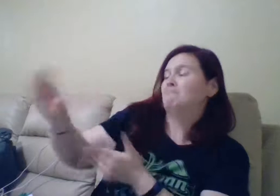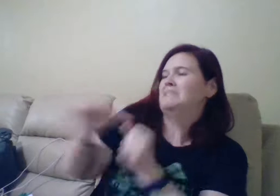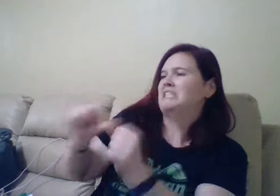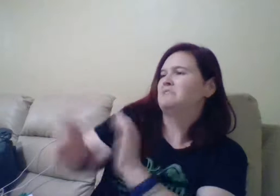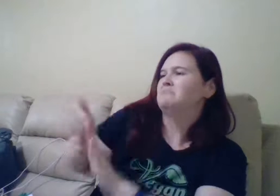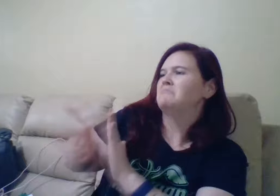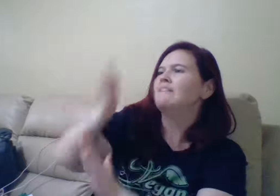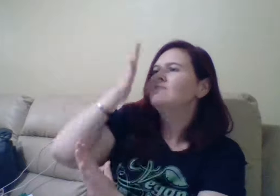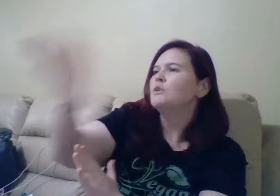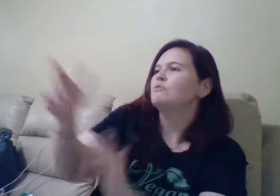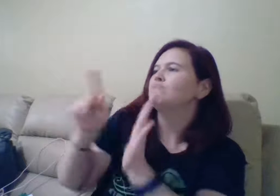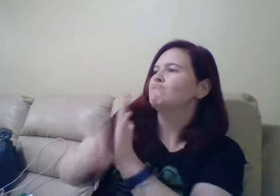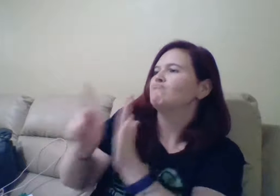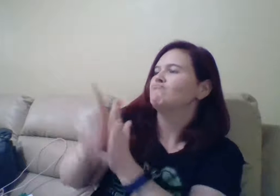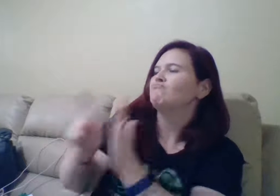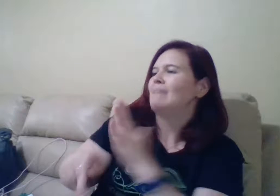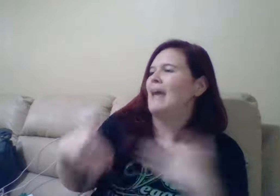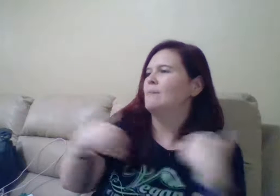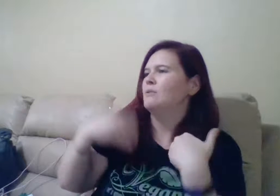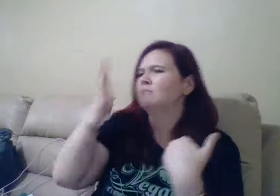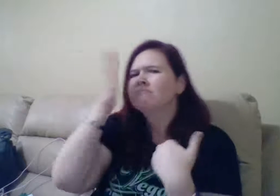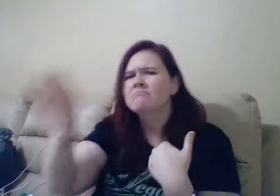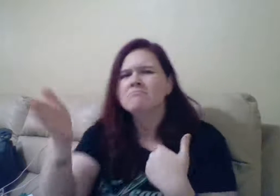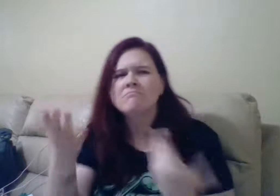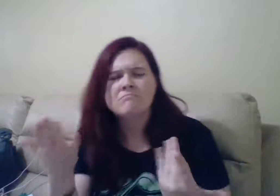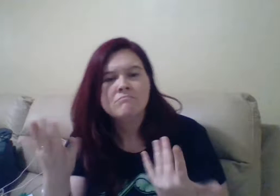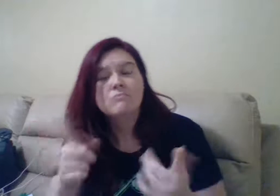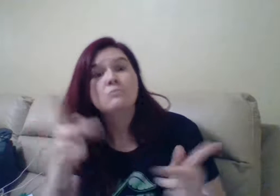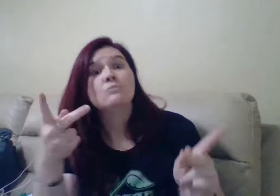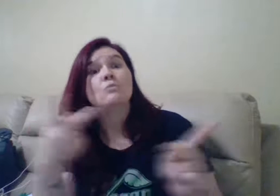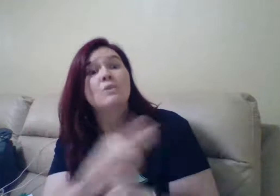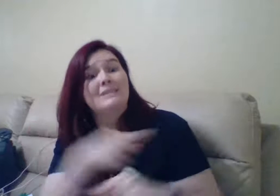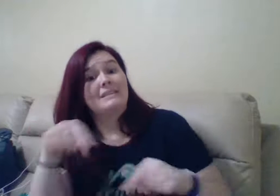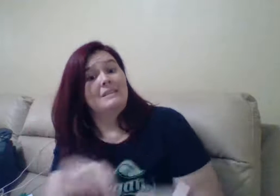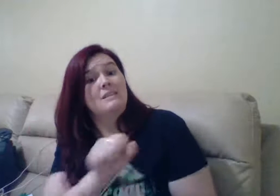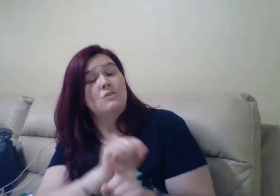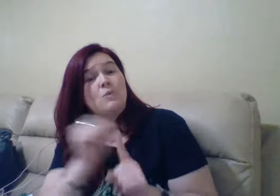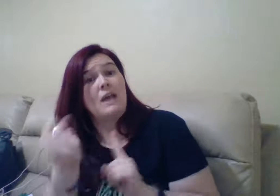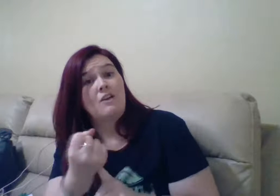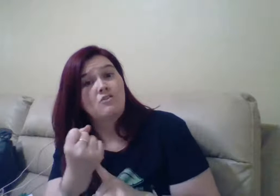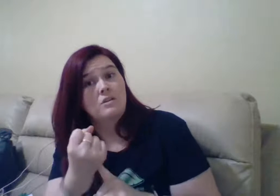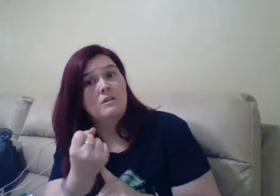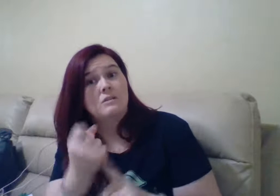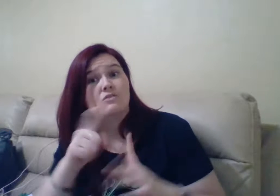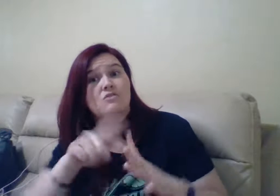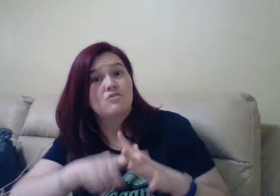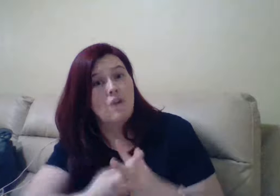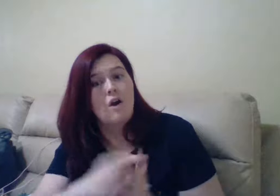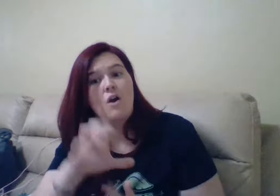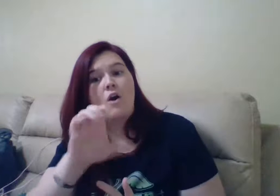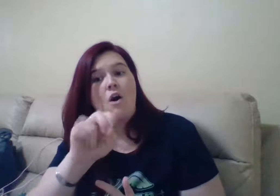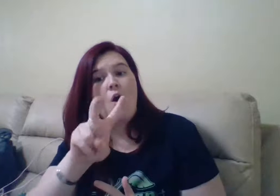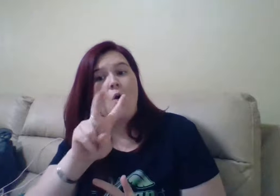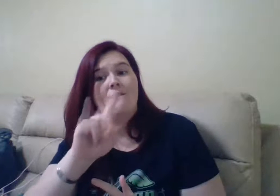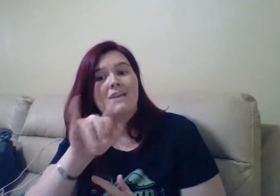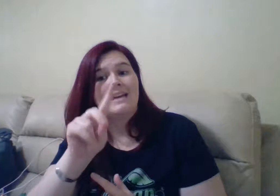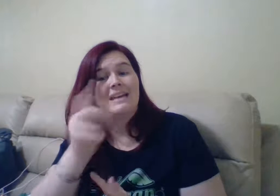future? And what's really crazy is this whole situation started, the COVID-19 situation, because we exploit animals.